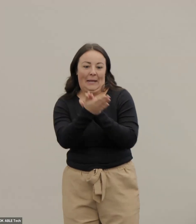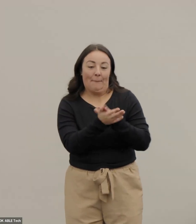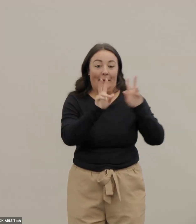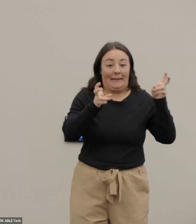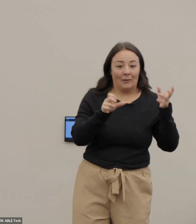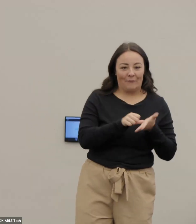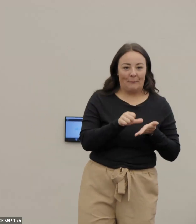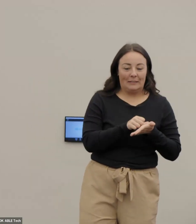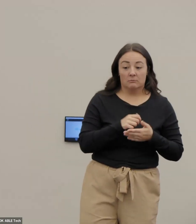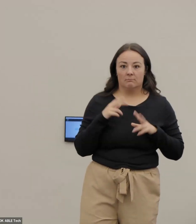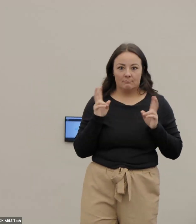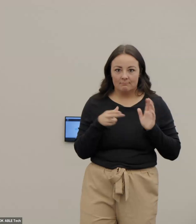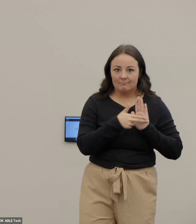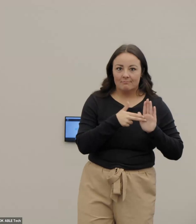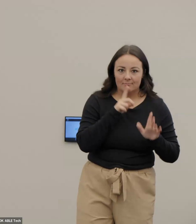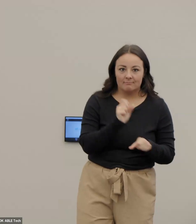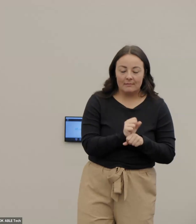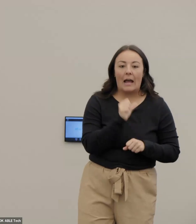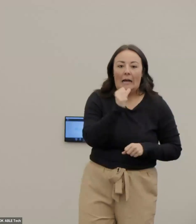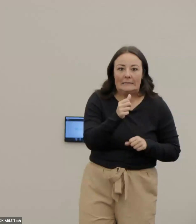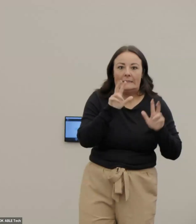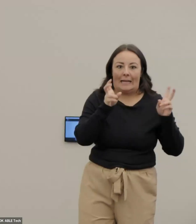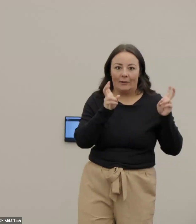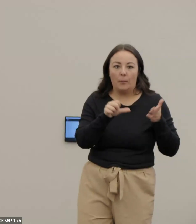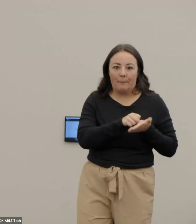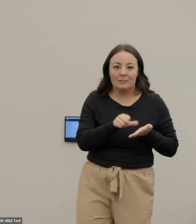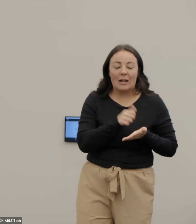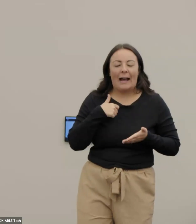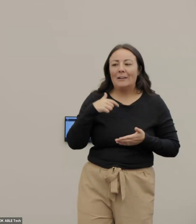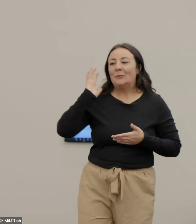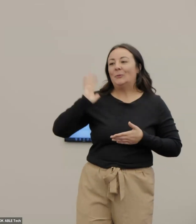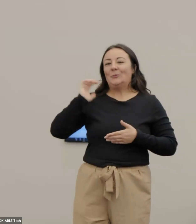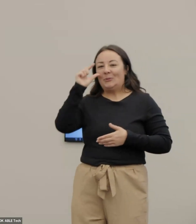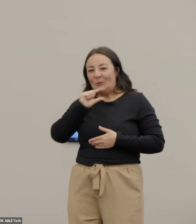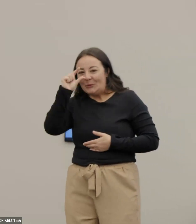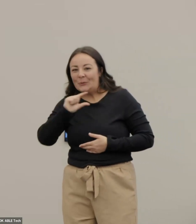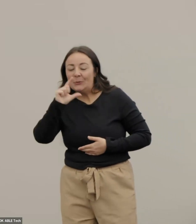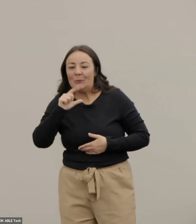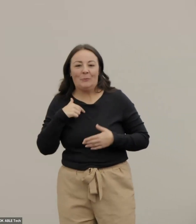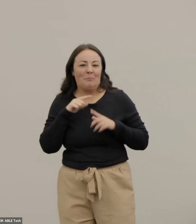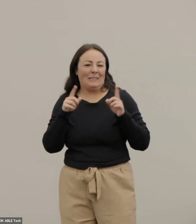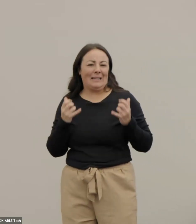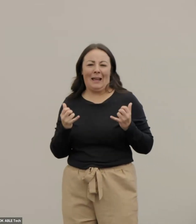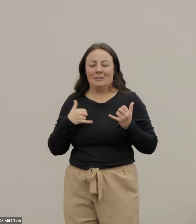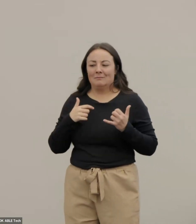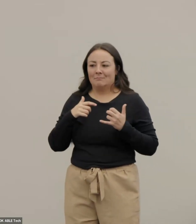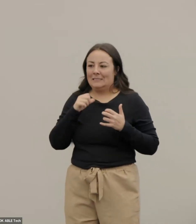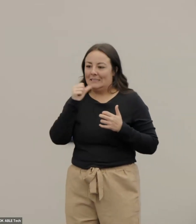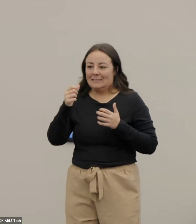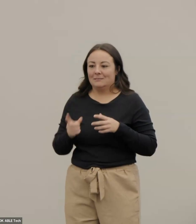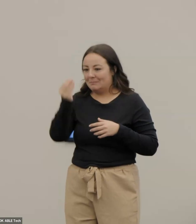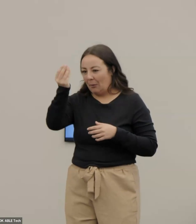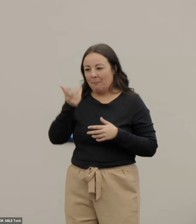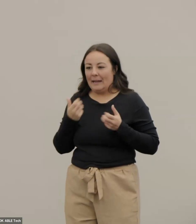I used to be able to Google this and it would show me the number of those pages. It doesn't work anymore for some reason, but it was like in